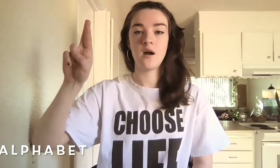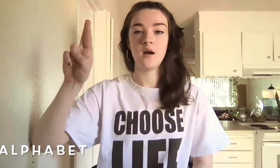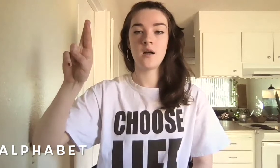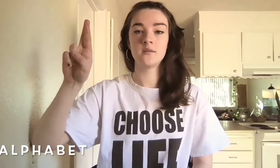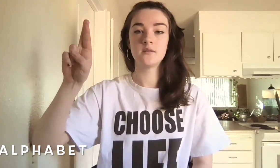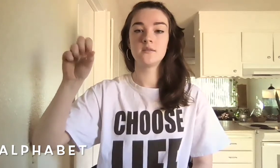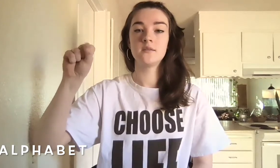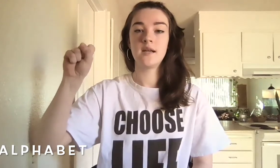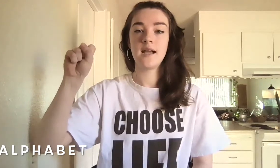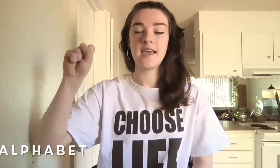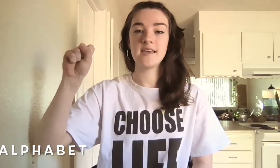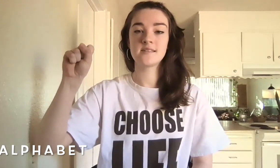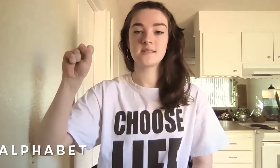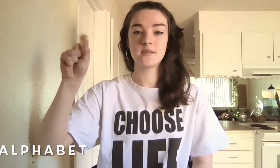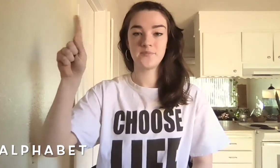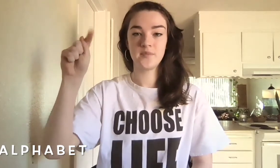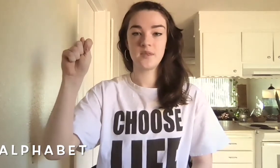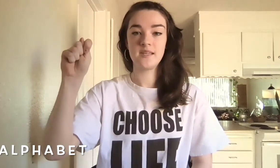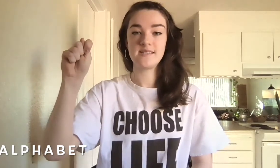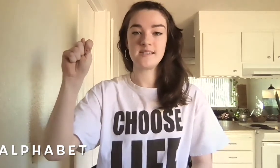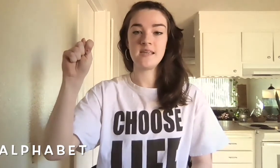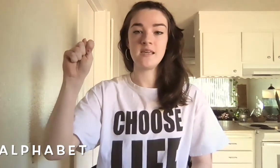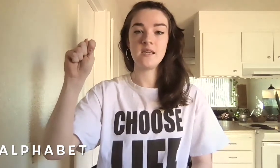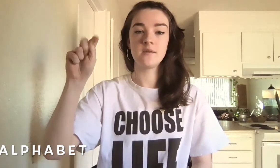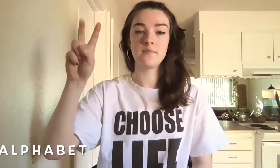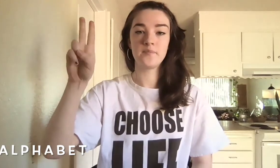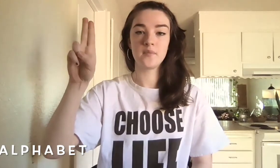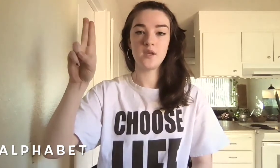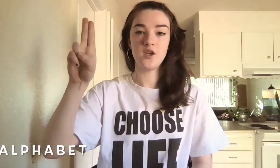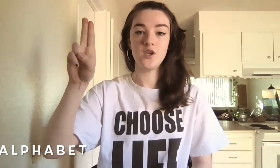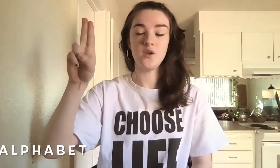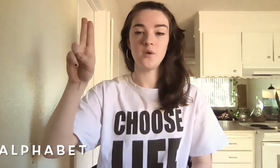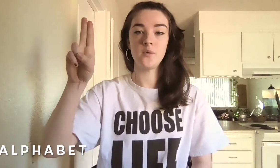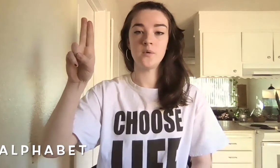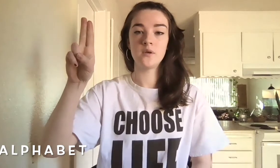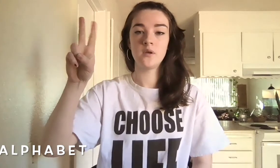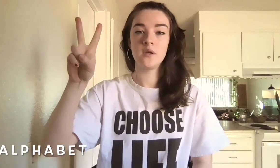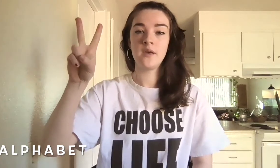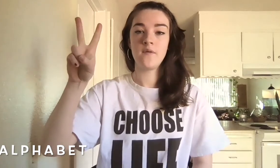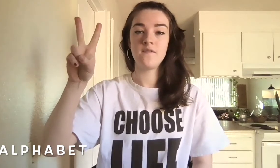R, S, T, U,